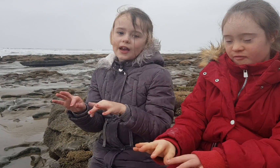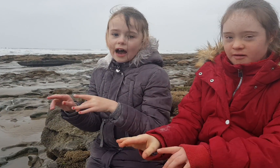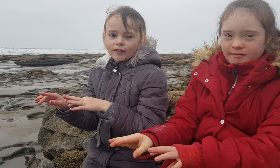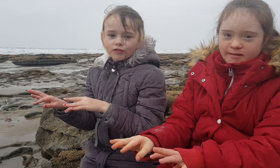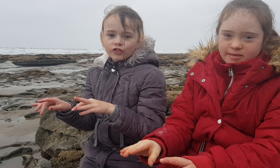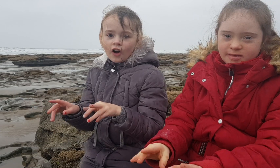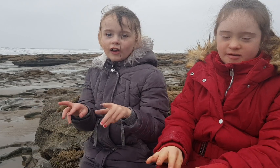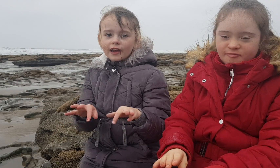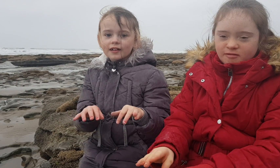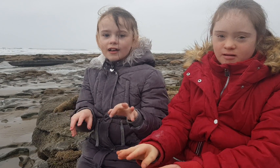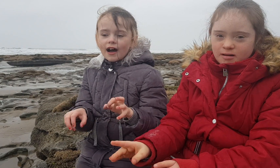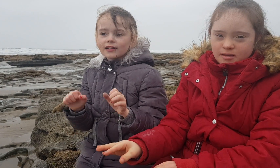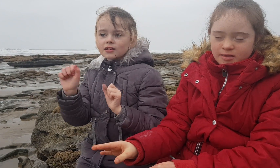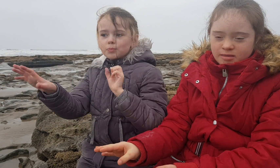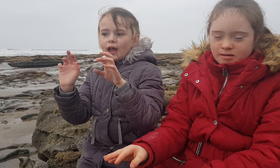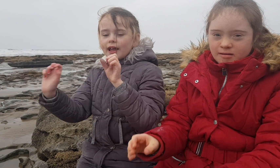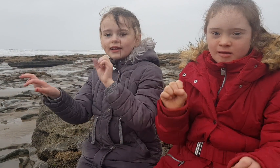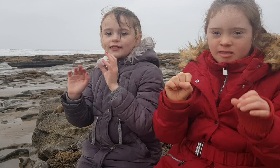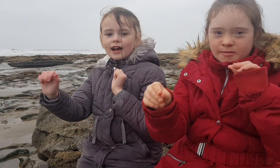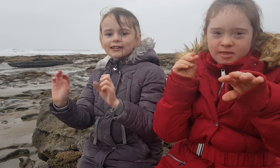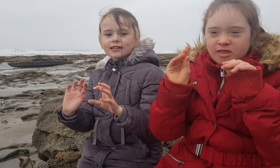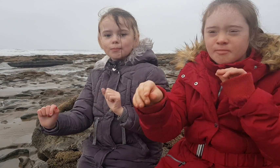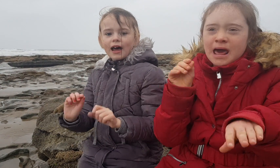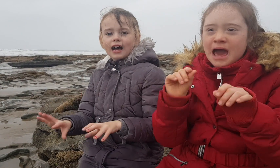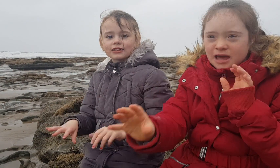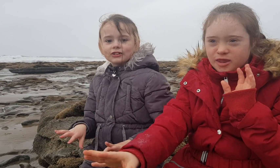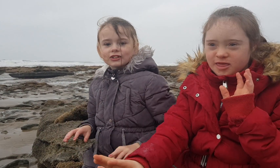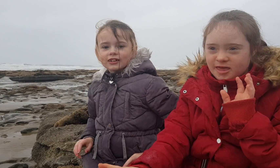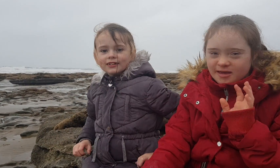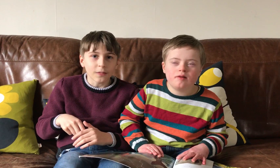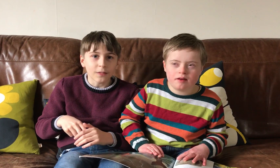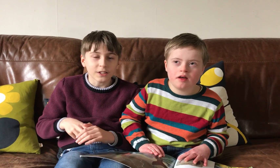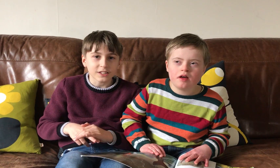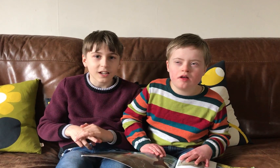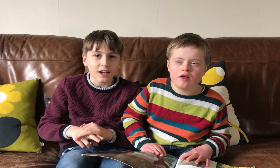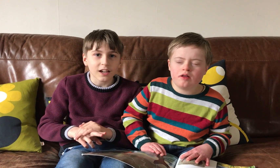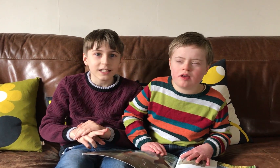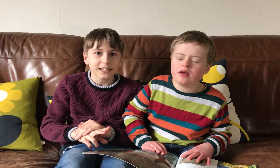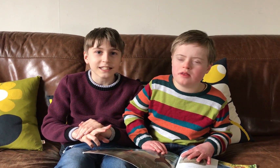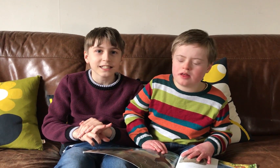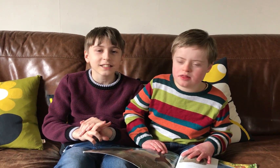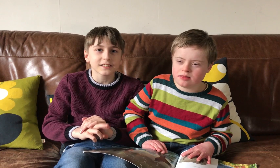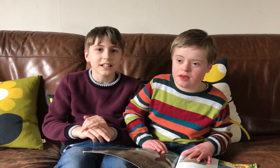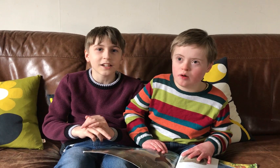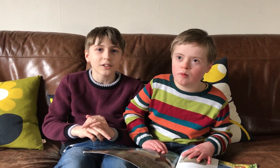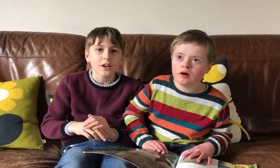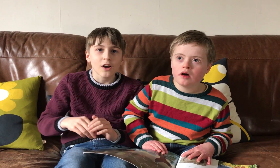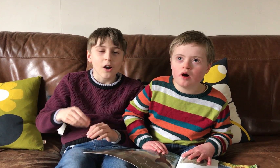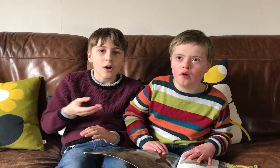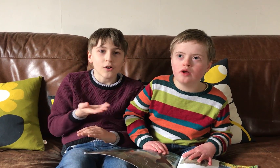down, frolic, dance, spray, and splash. The tiny snail